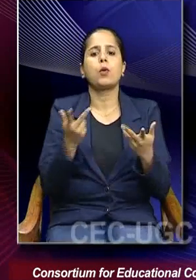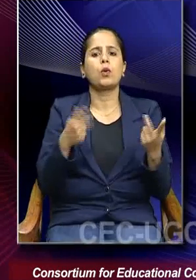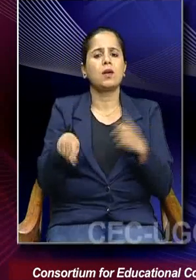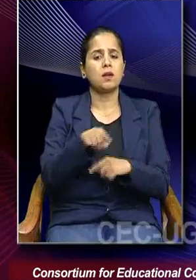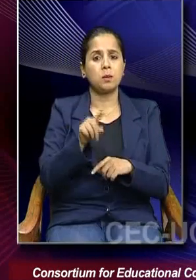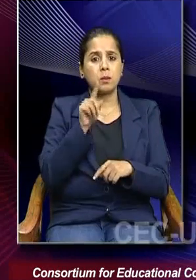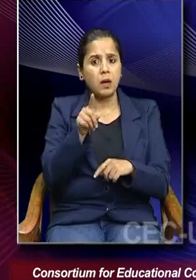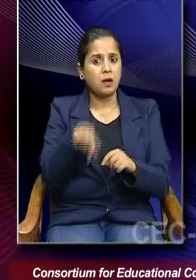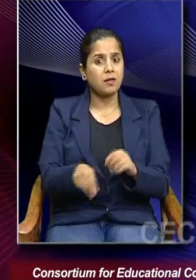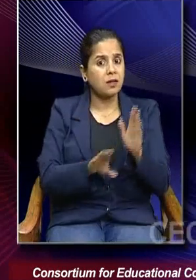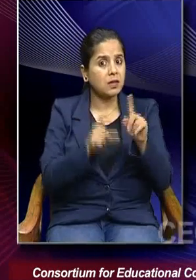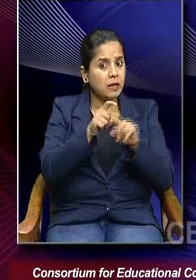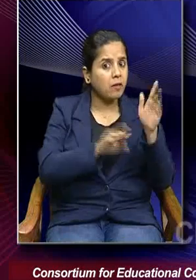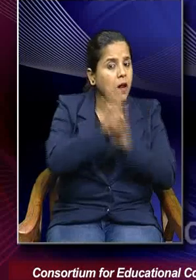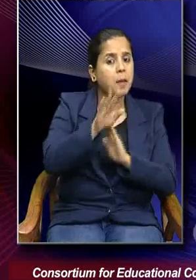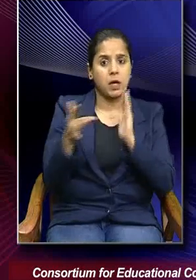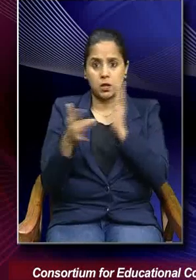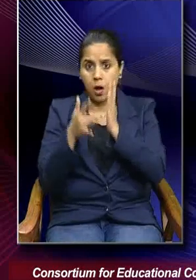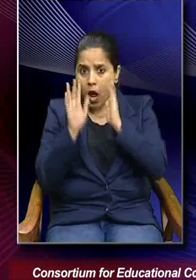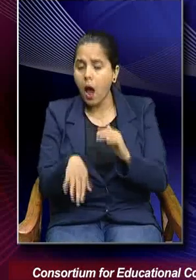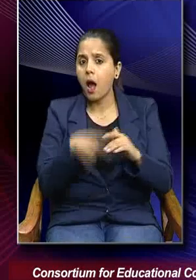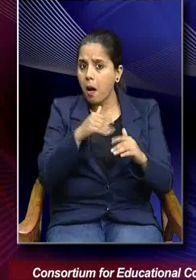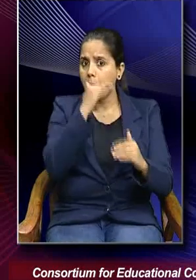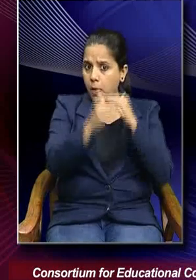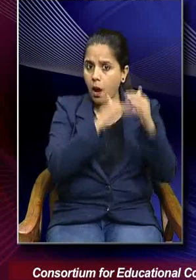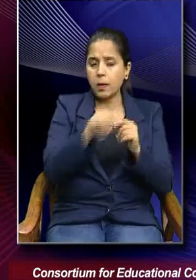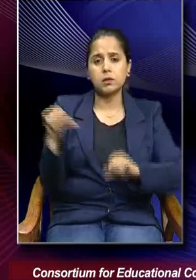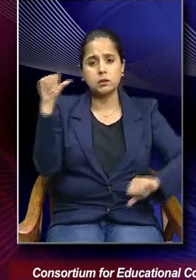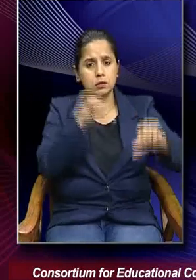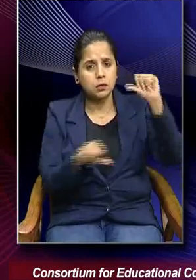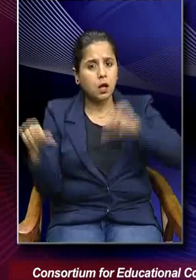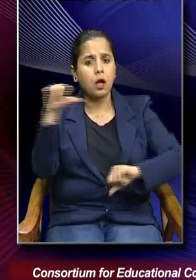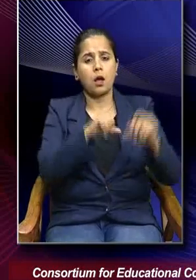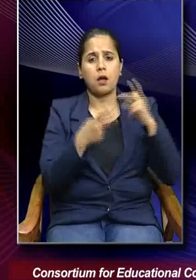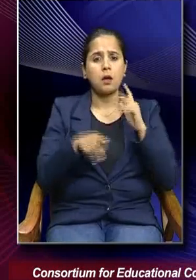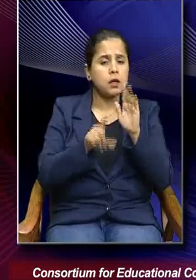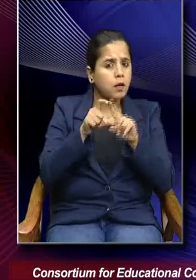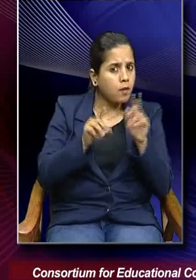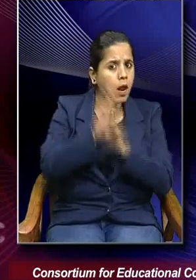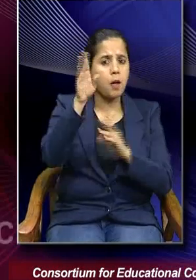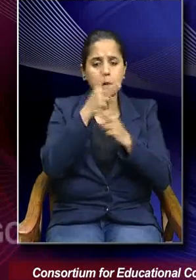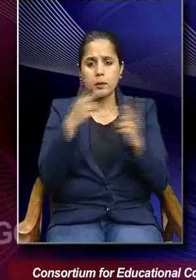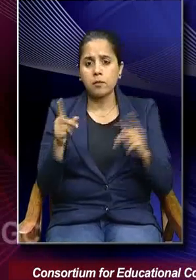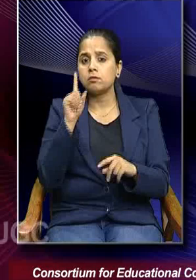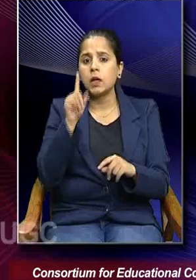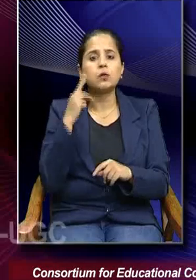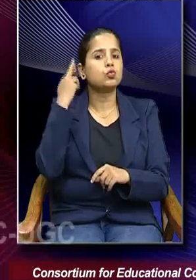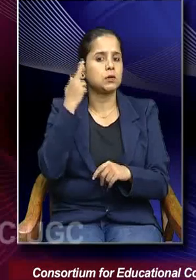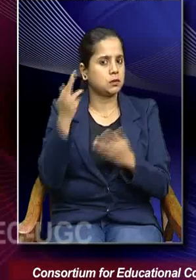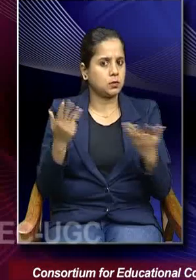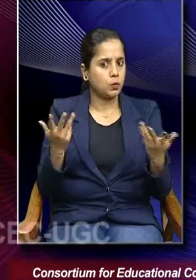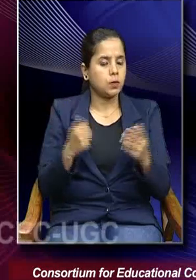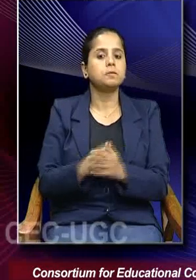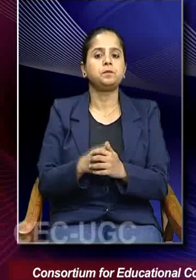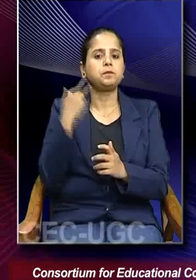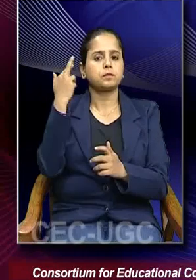despite development in technology, despite scientific progress and development. And what is the reason? The